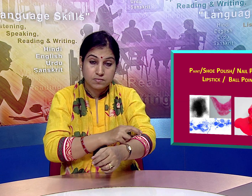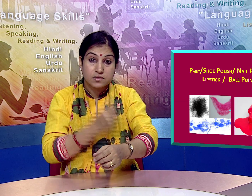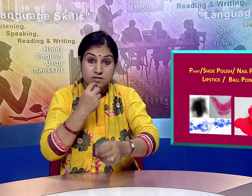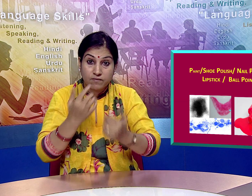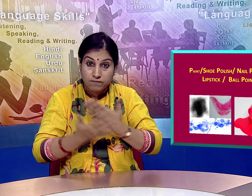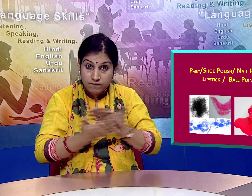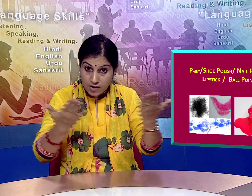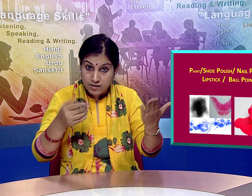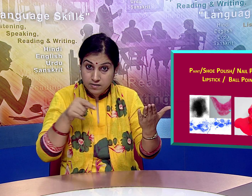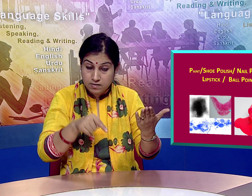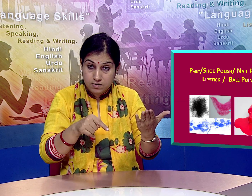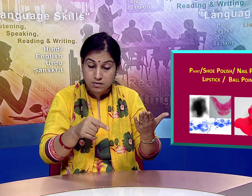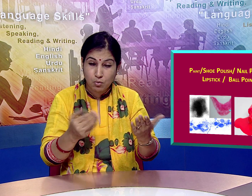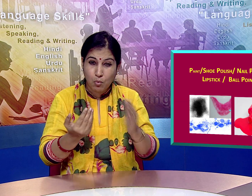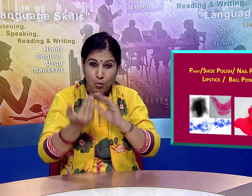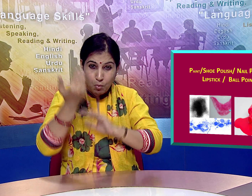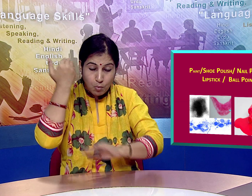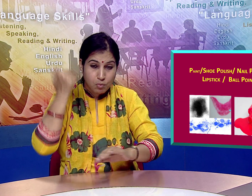in white cotton cloth is old,